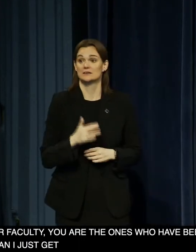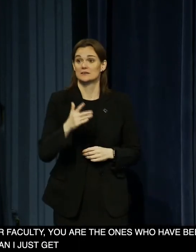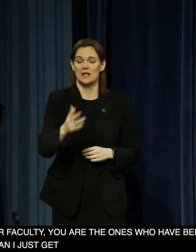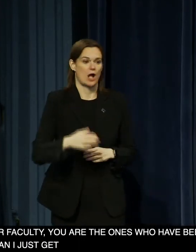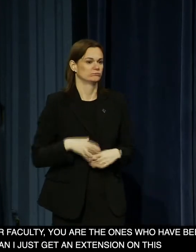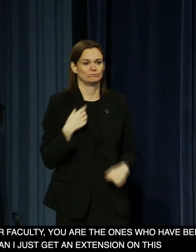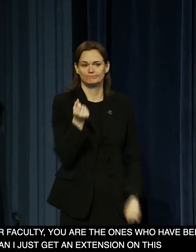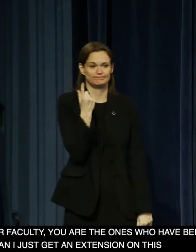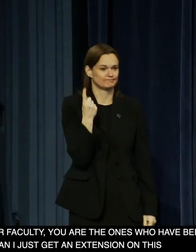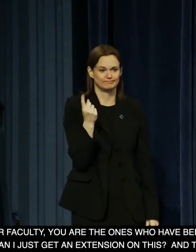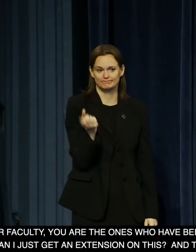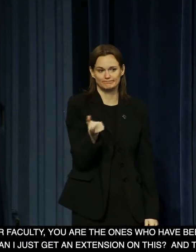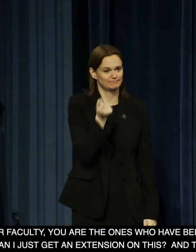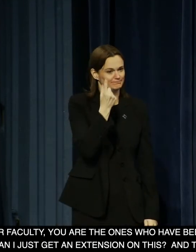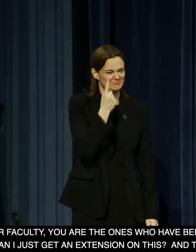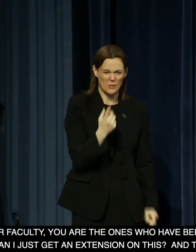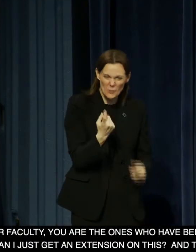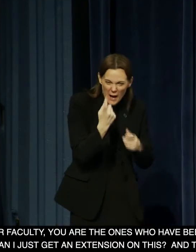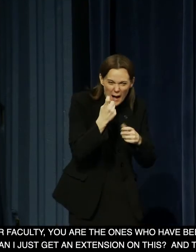Donald McNeil.